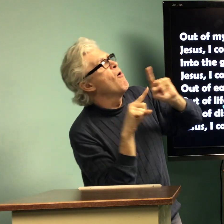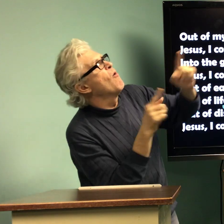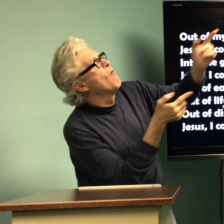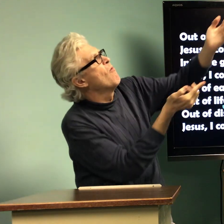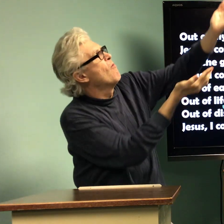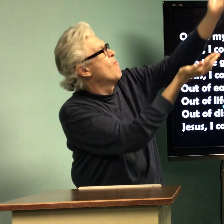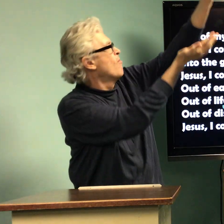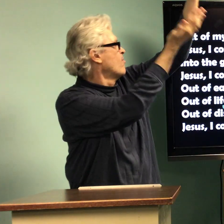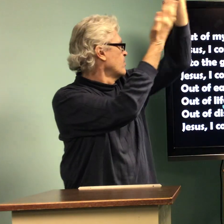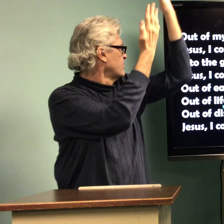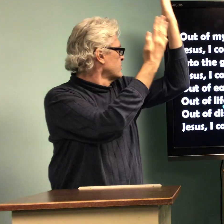thee.